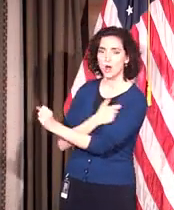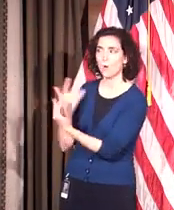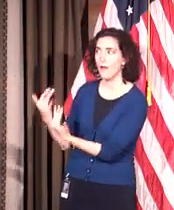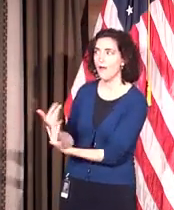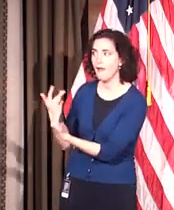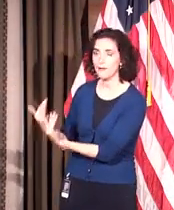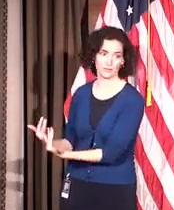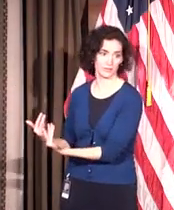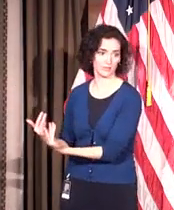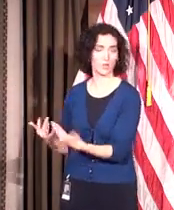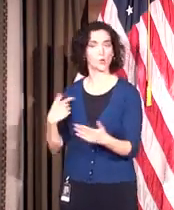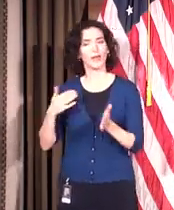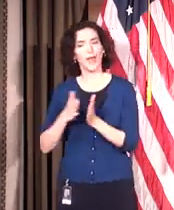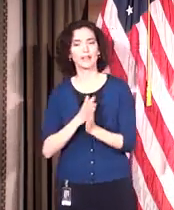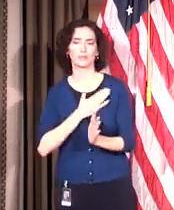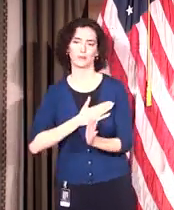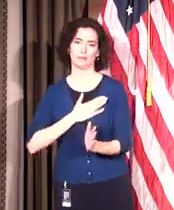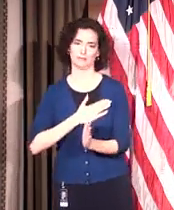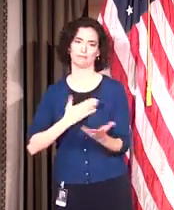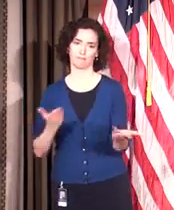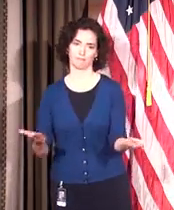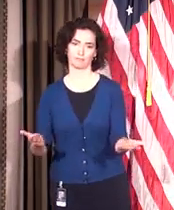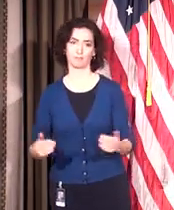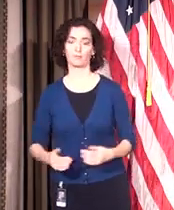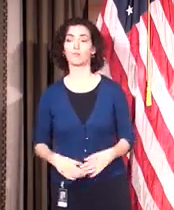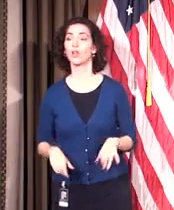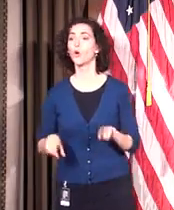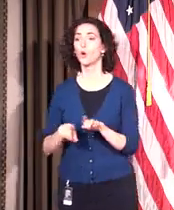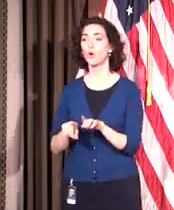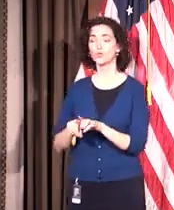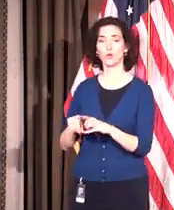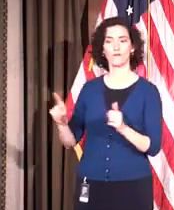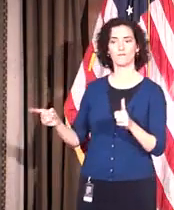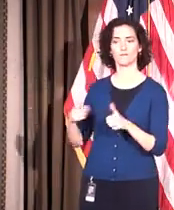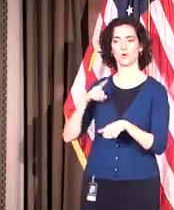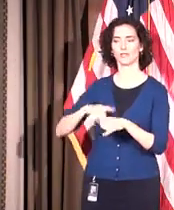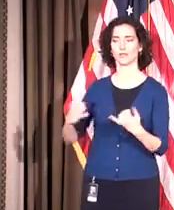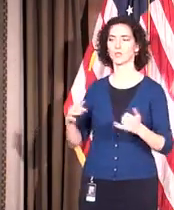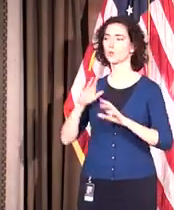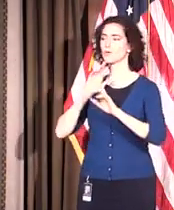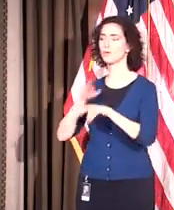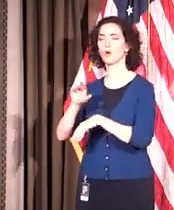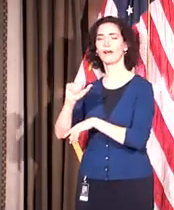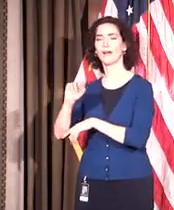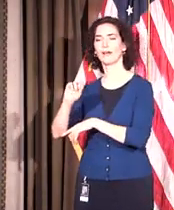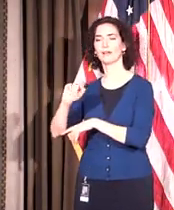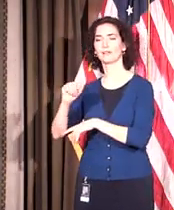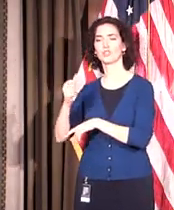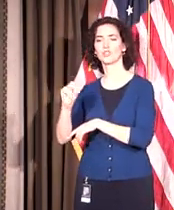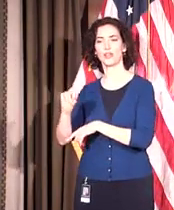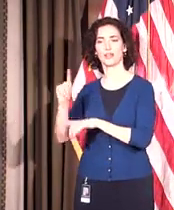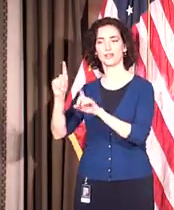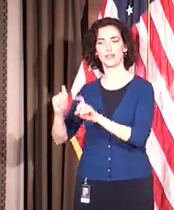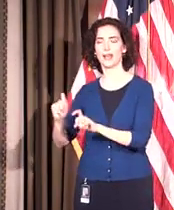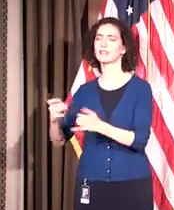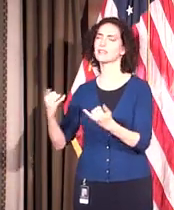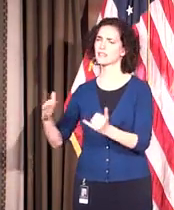that. And while we are reporting antigen tests for the first time today, I do want to just go back and hit the